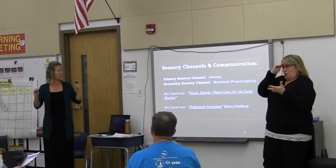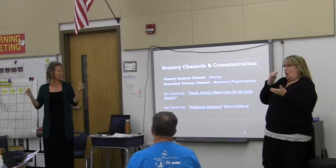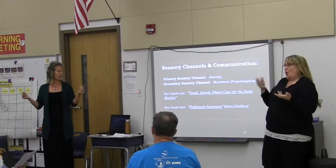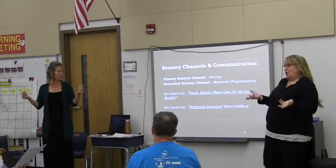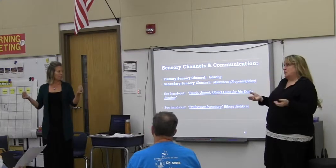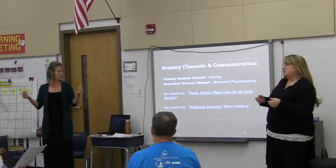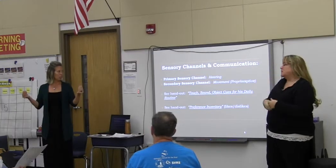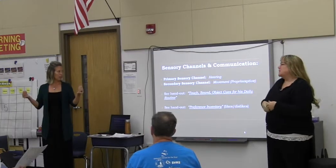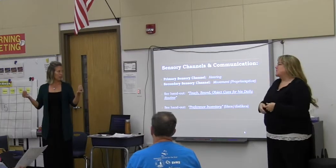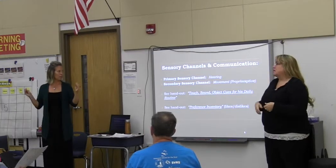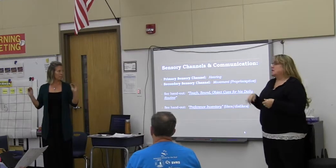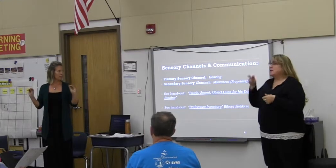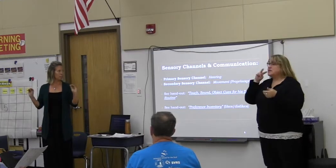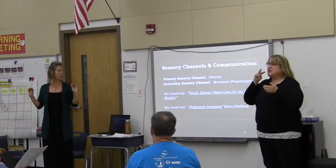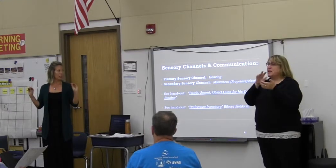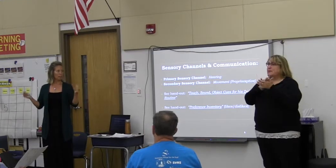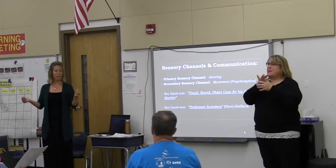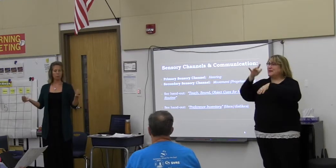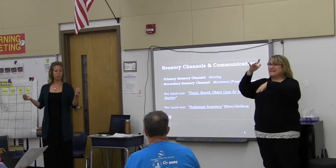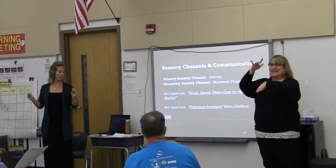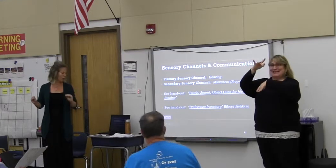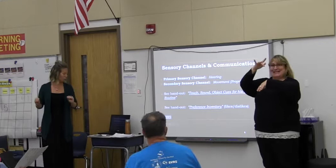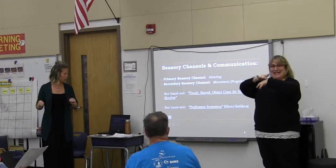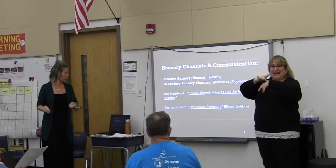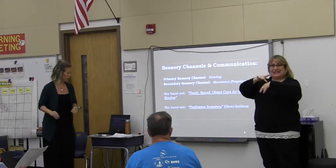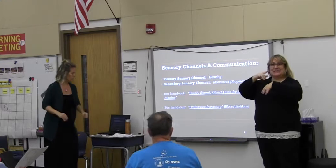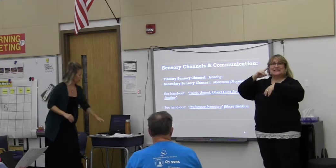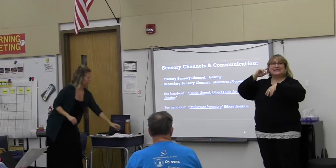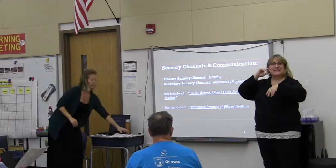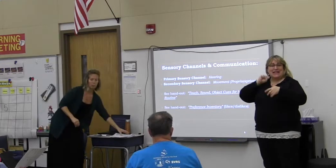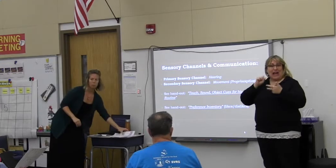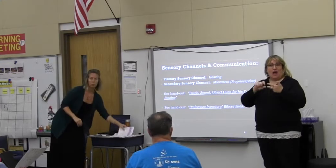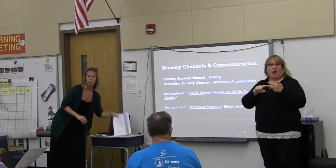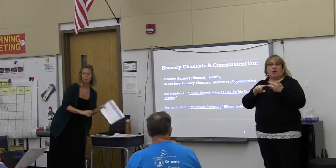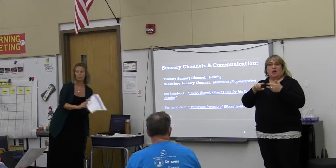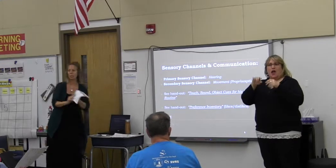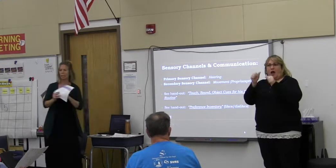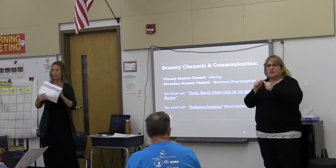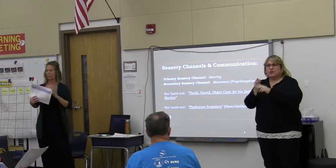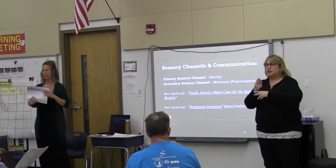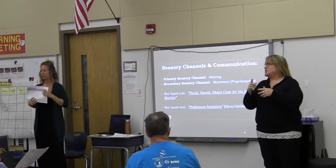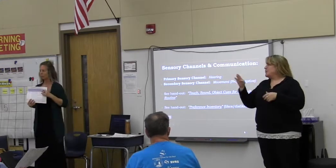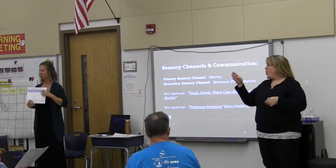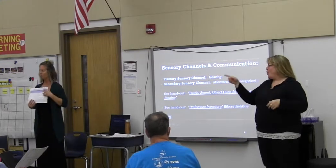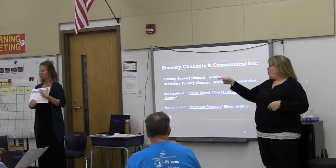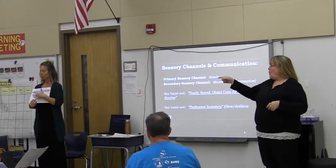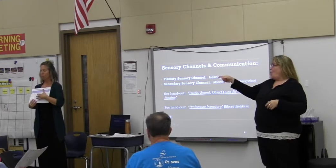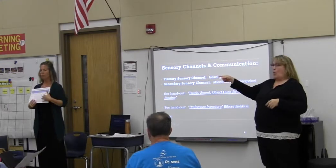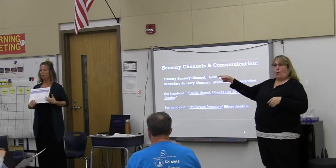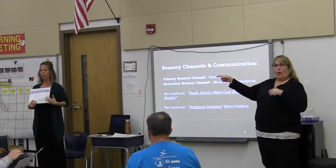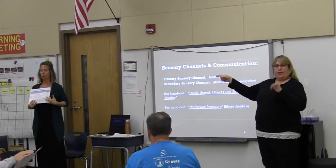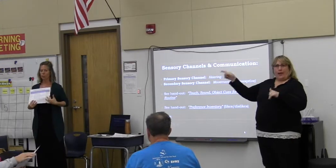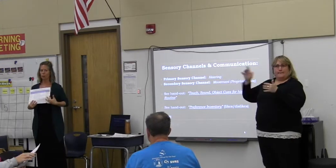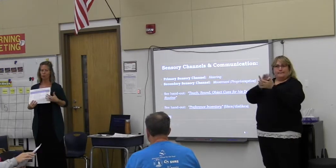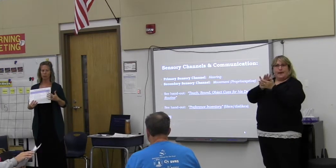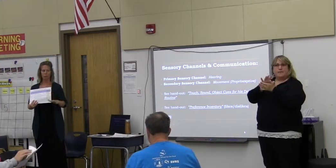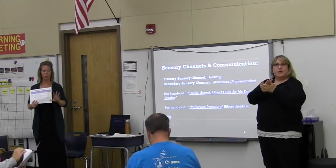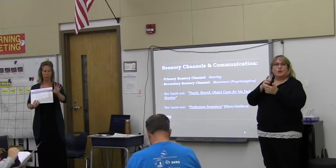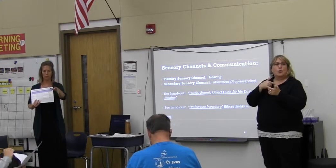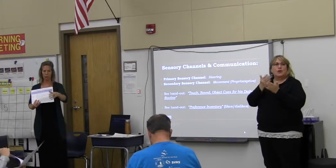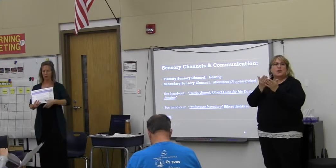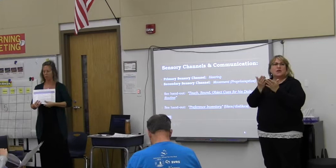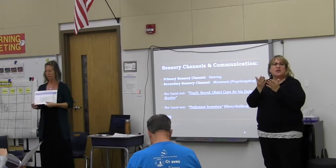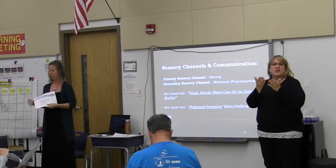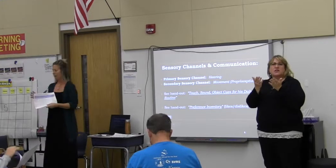If you guys look at the handout that you have, the touch and the sound and the object cues, it's the blue one that looks like this. We can go over it